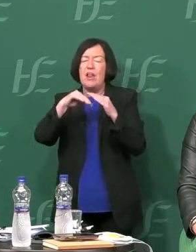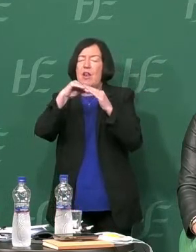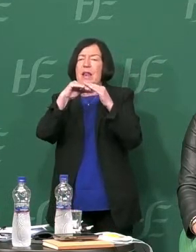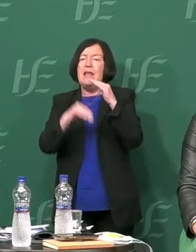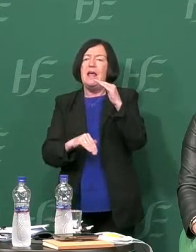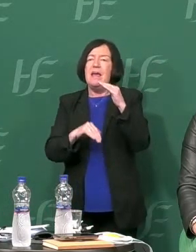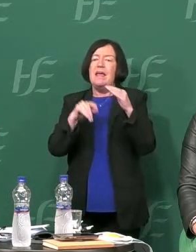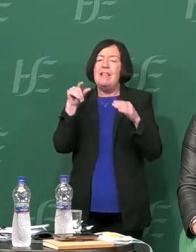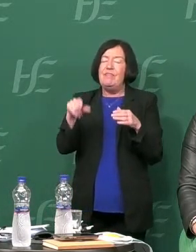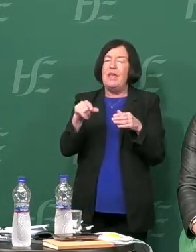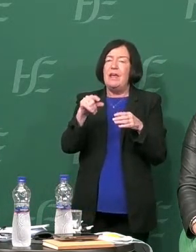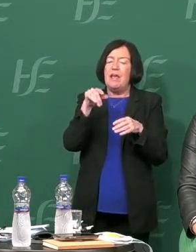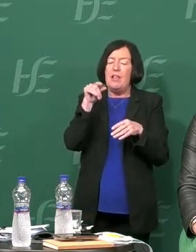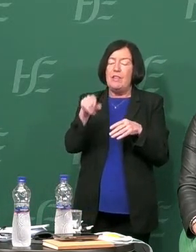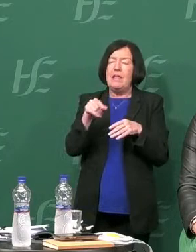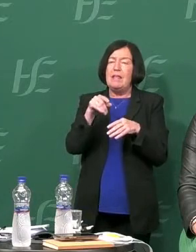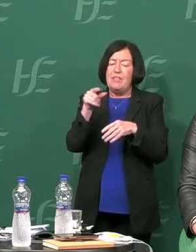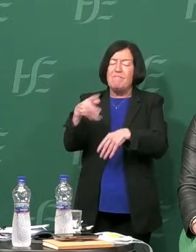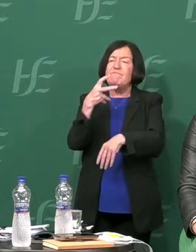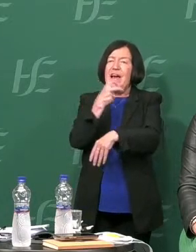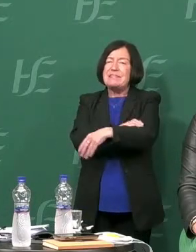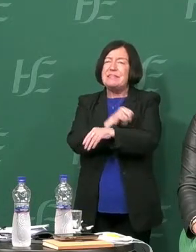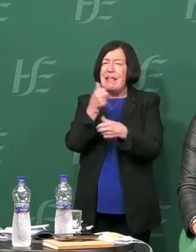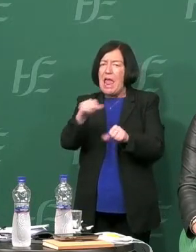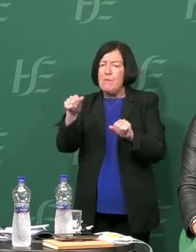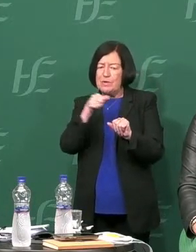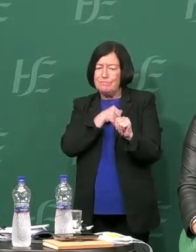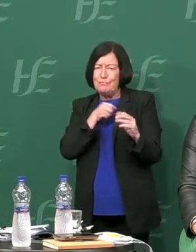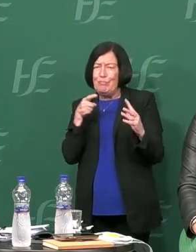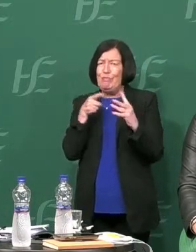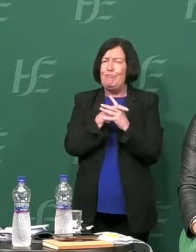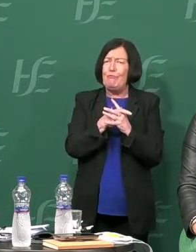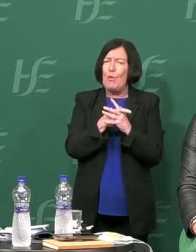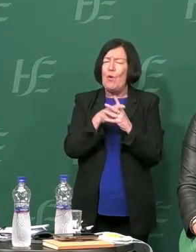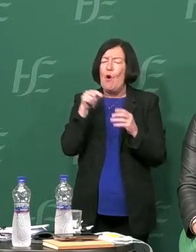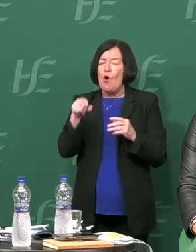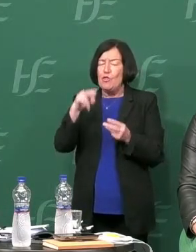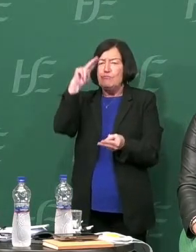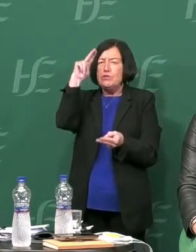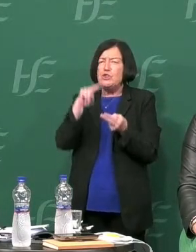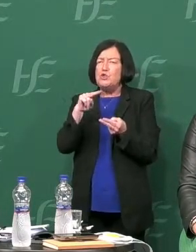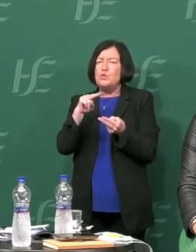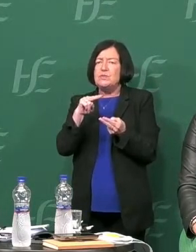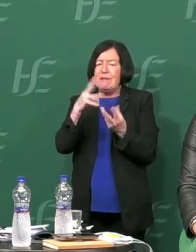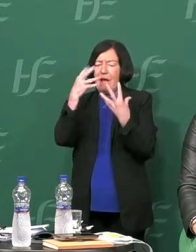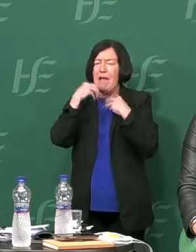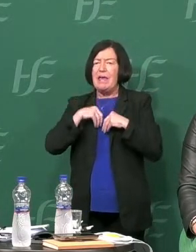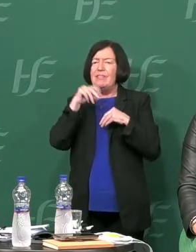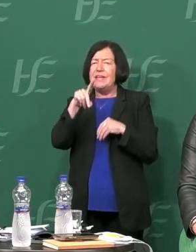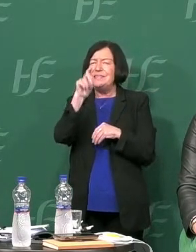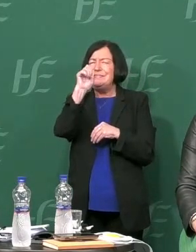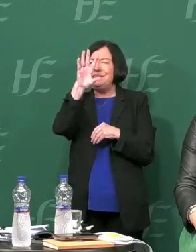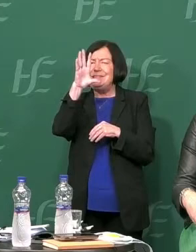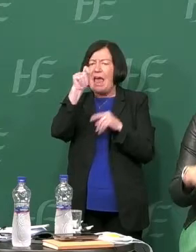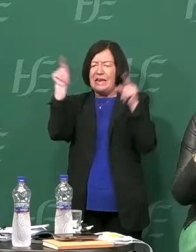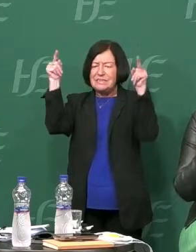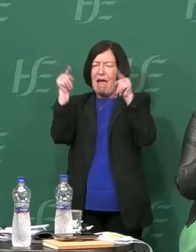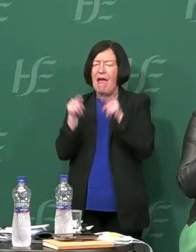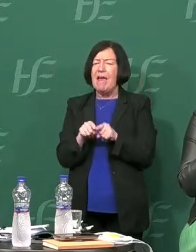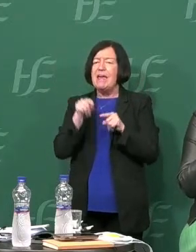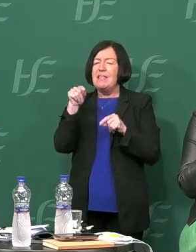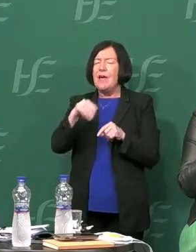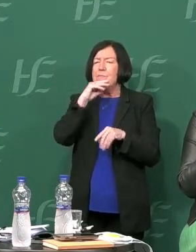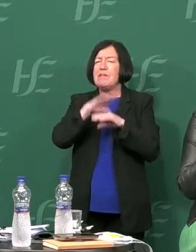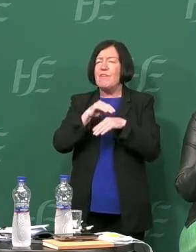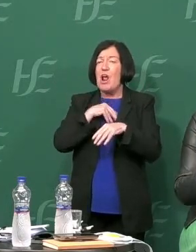declining efficacy of the vaccines, and also the reduced efficacy in relation to the Delta variant? And what does that mean for our